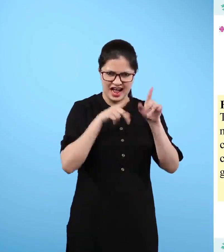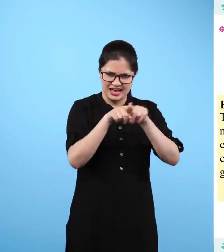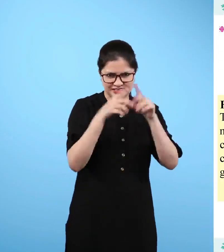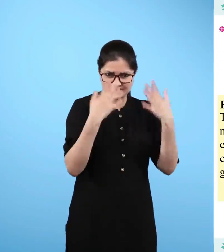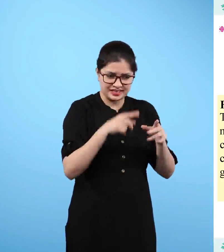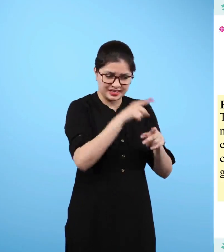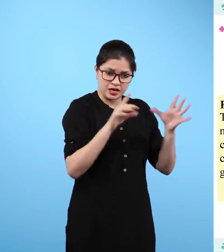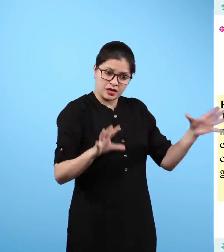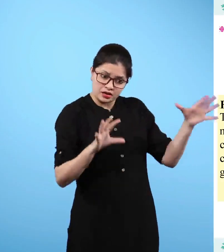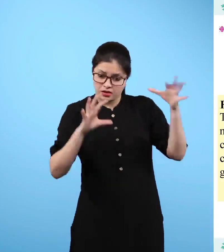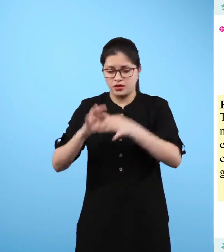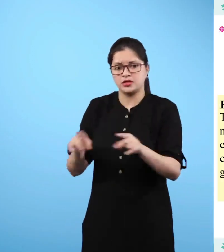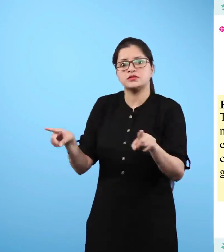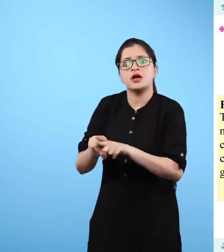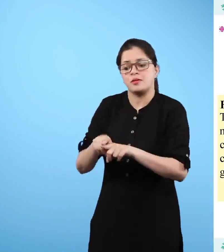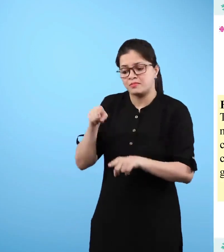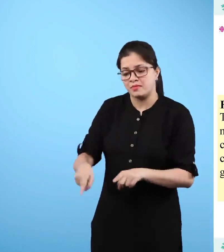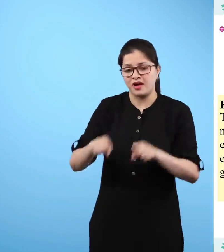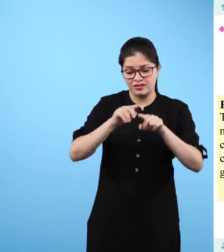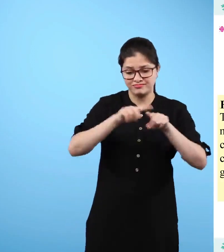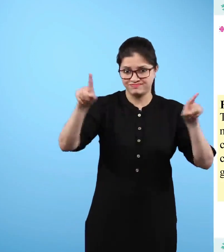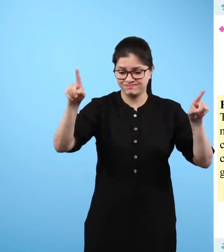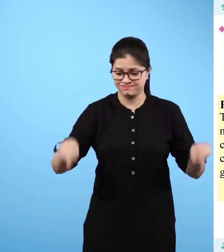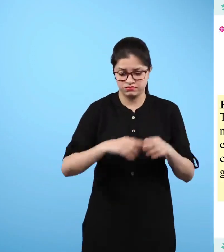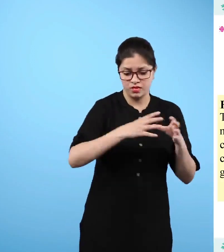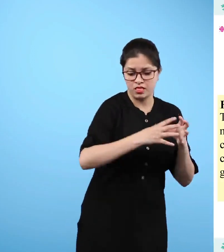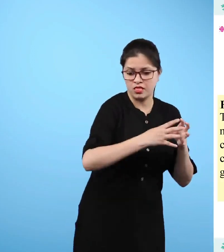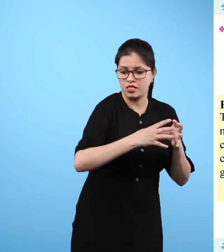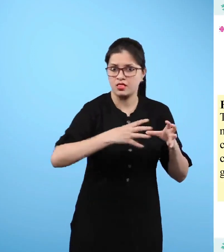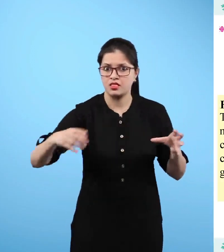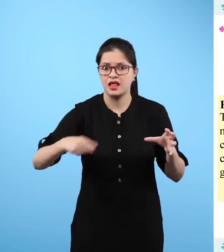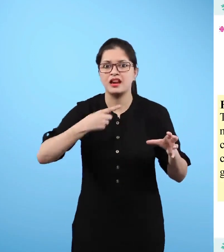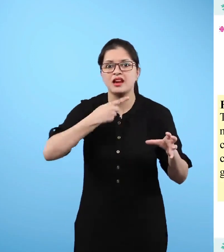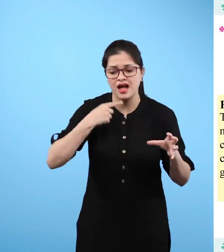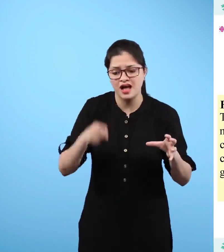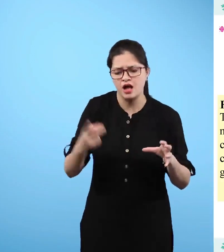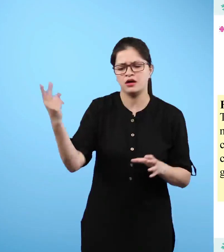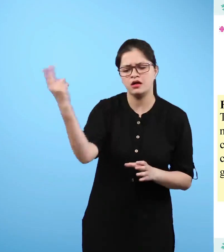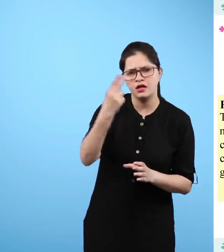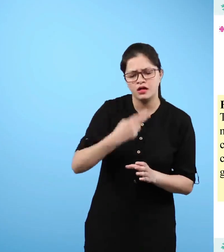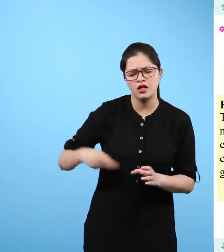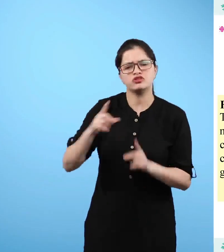can see a rectangular box for which you have to make a deep drawing.